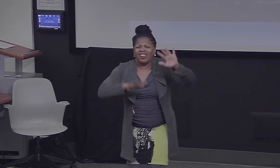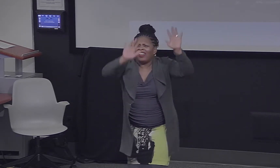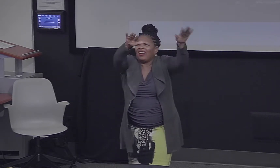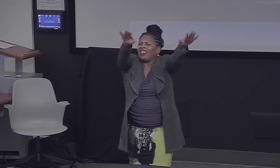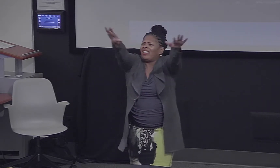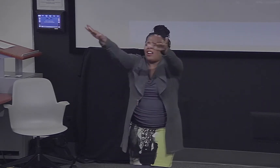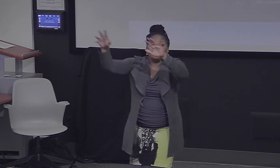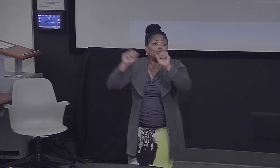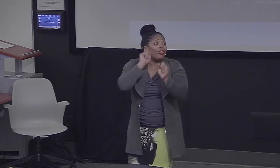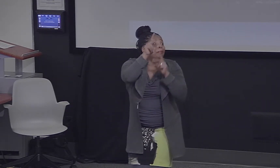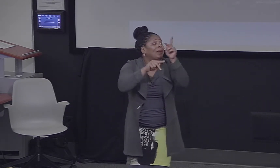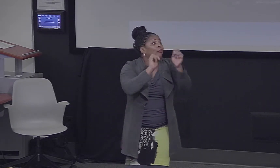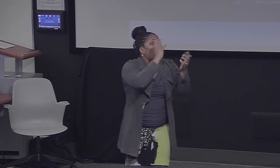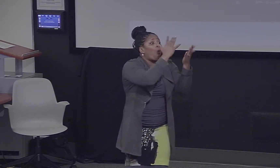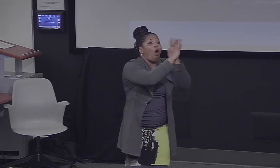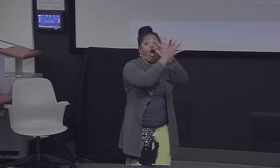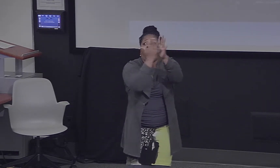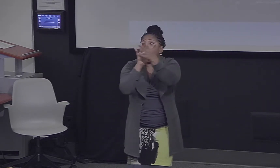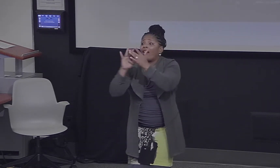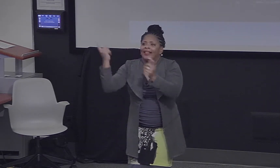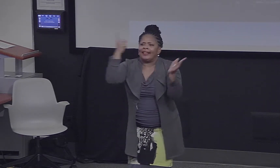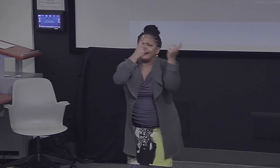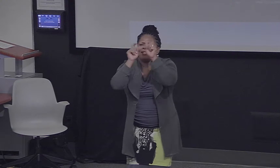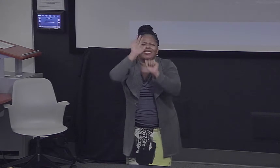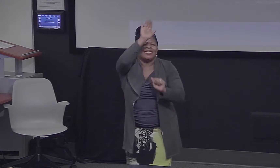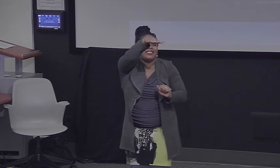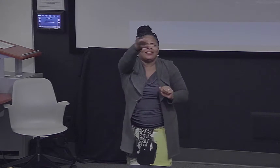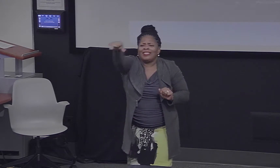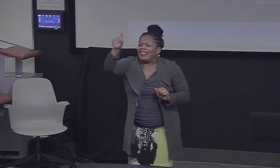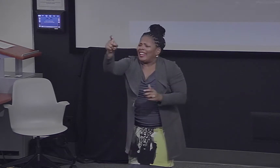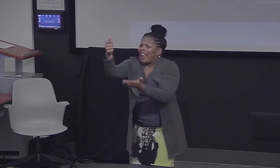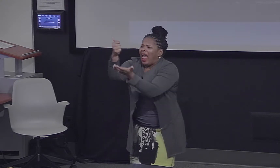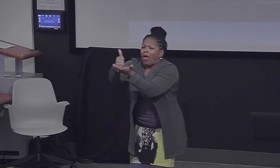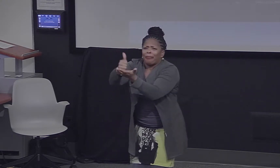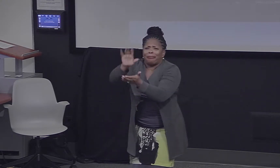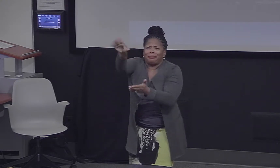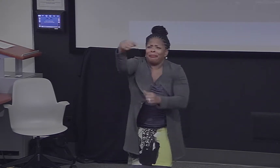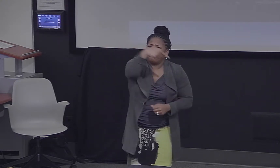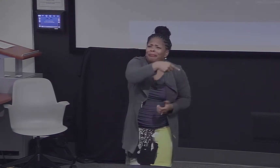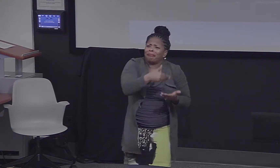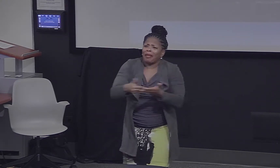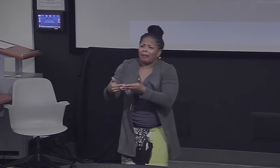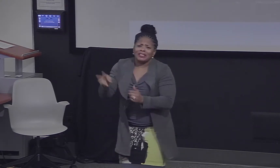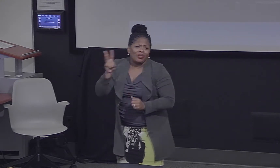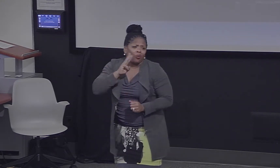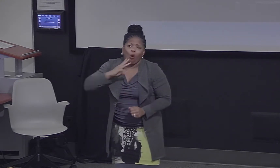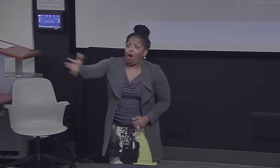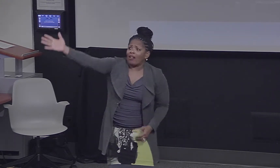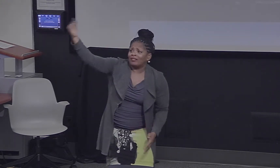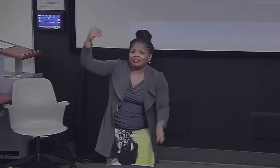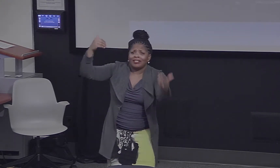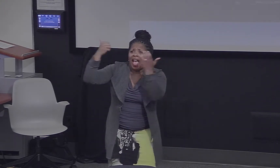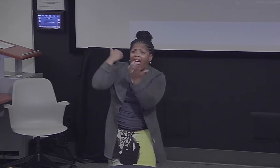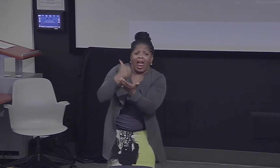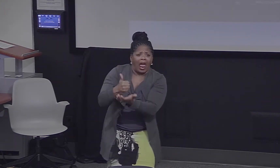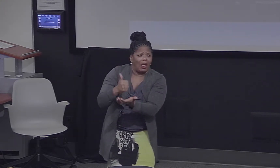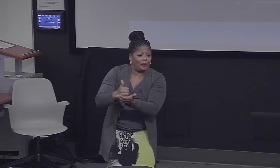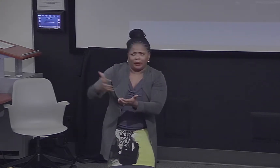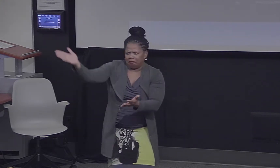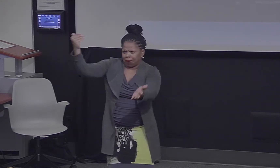babies are coming 2 by 2 and 3 by 3. And she's yelling to people in the town, I need your help,